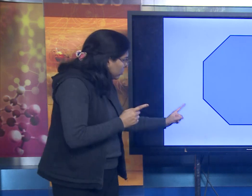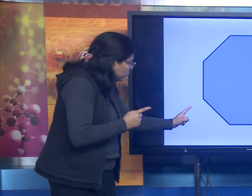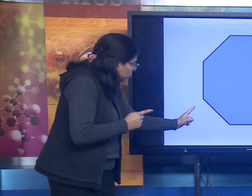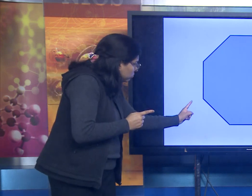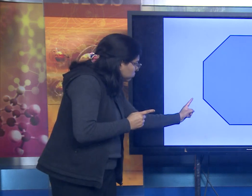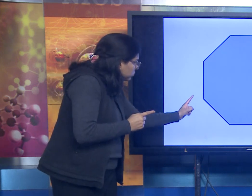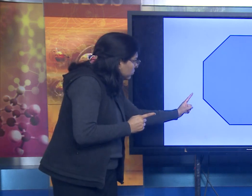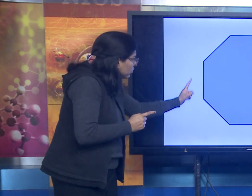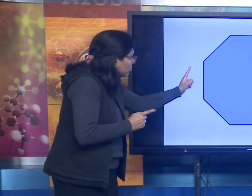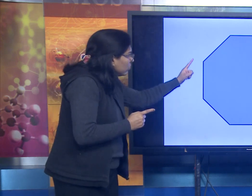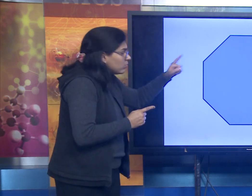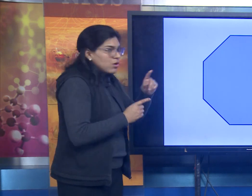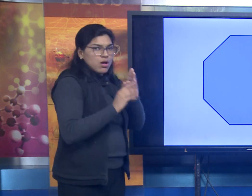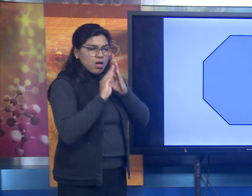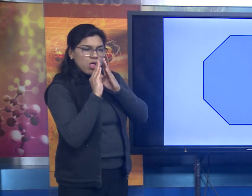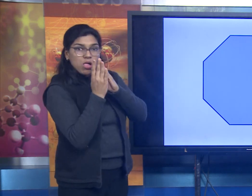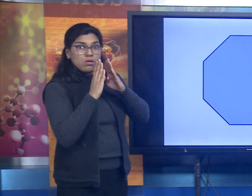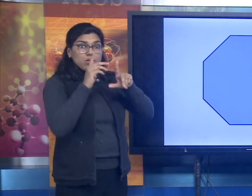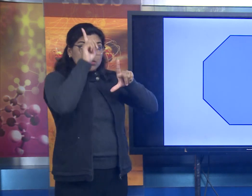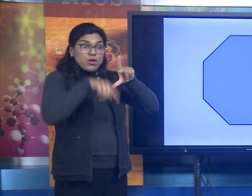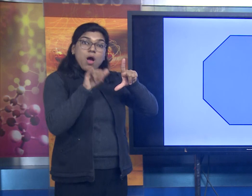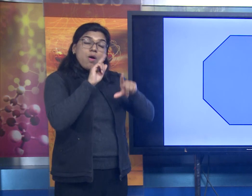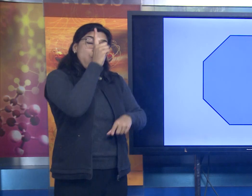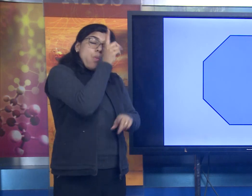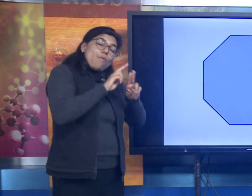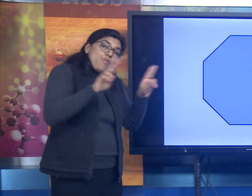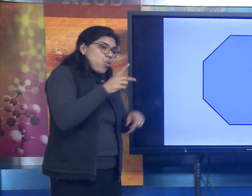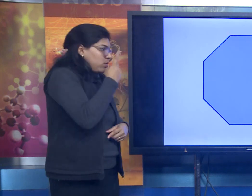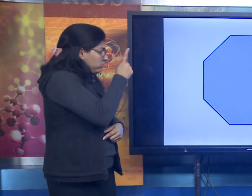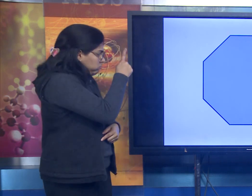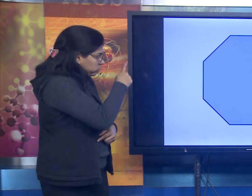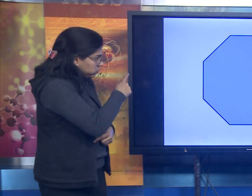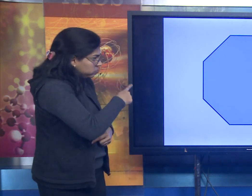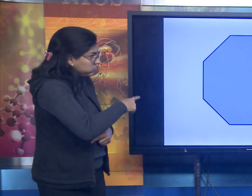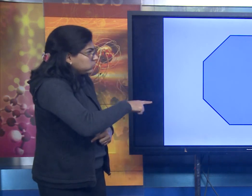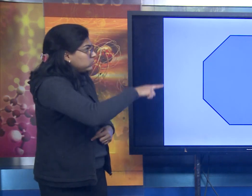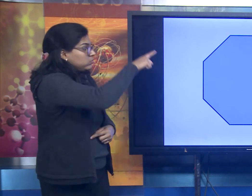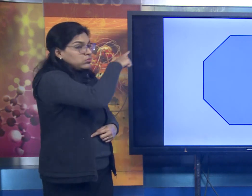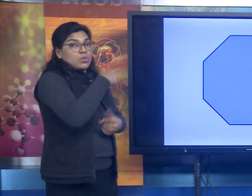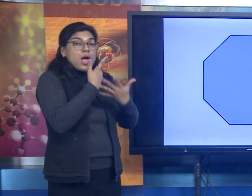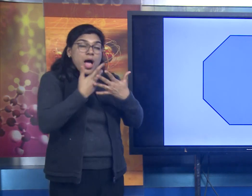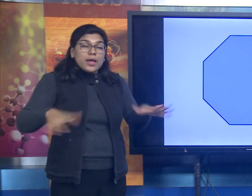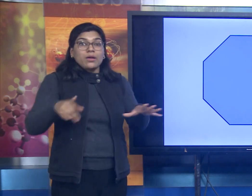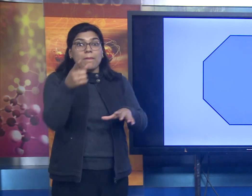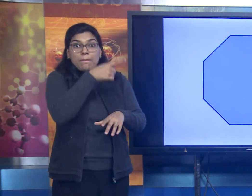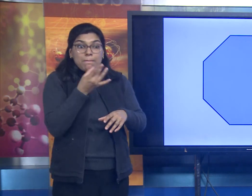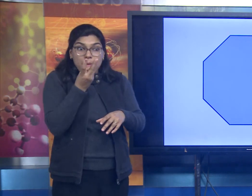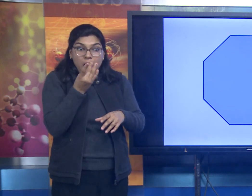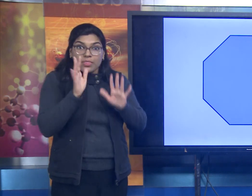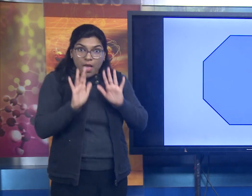And the vertex also you can easily see. These are all properly made vertex. There is no curved